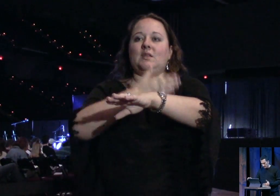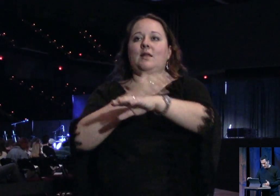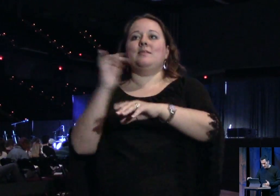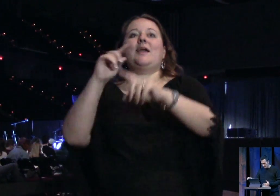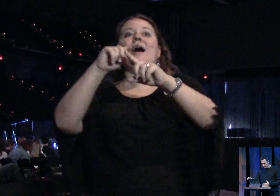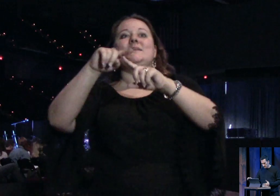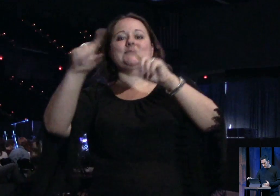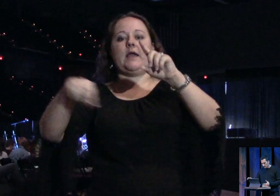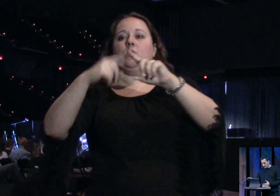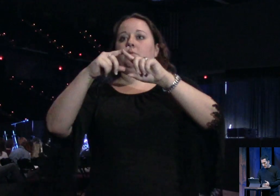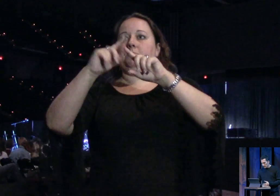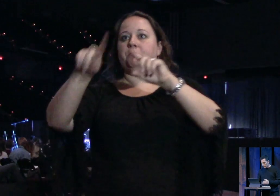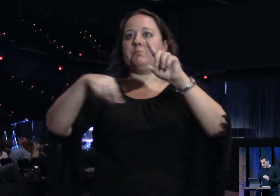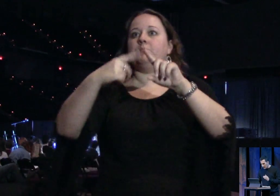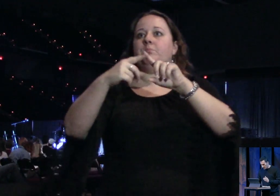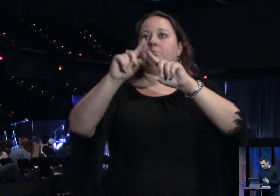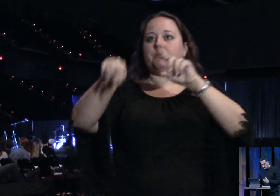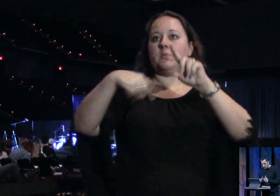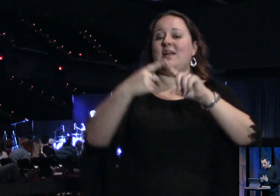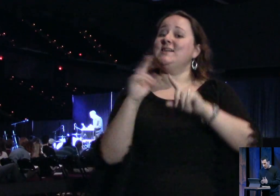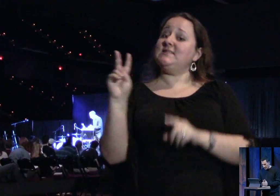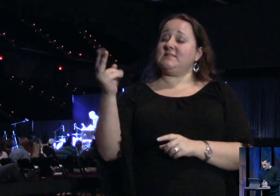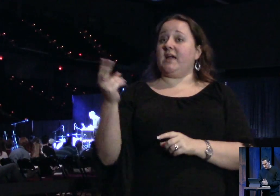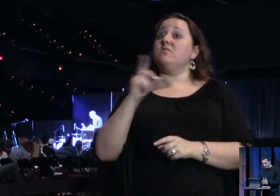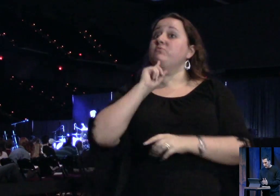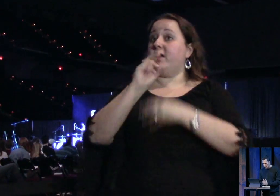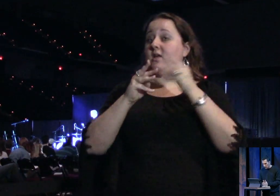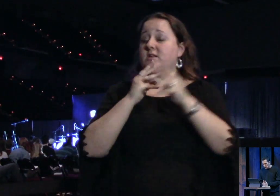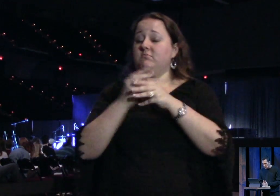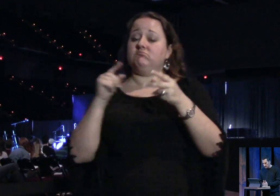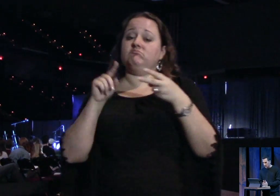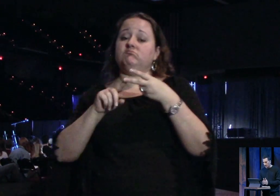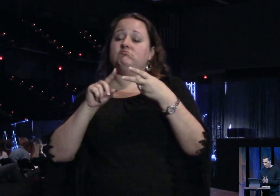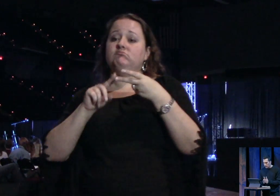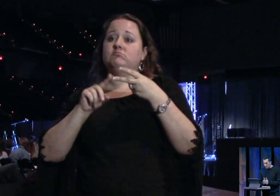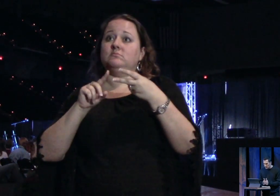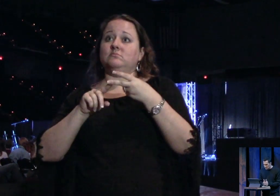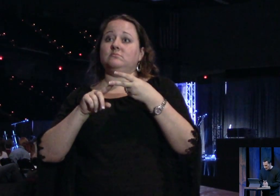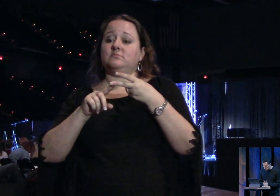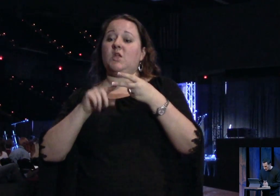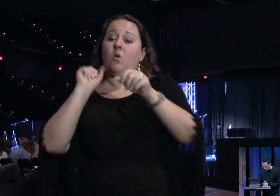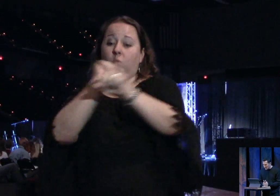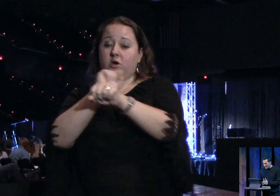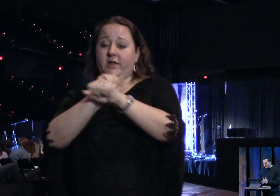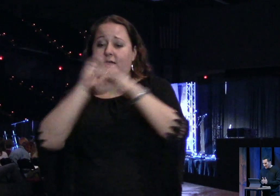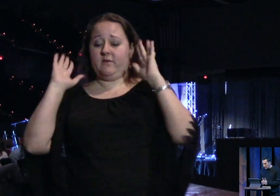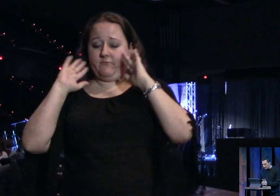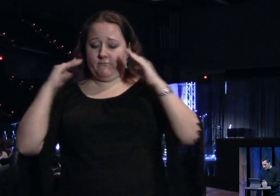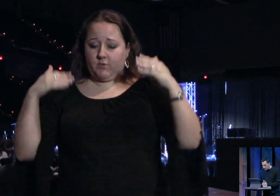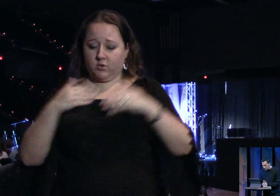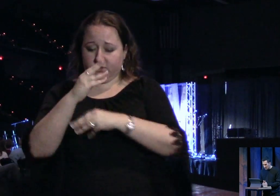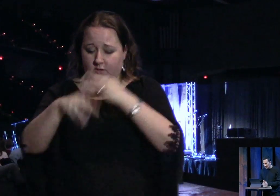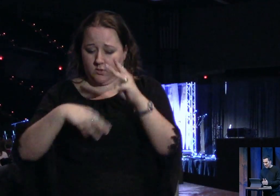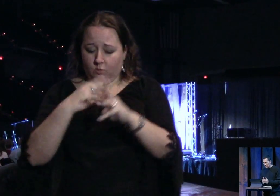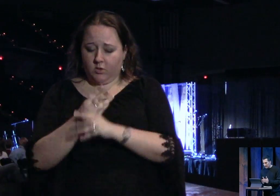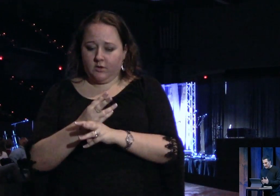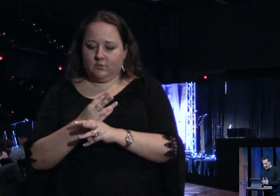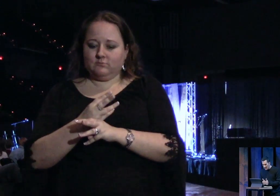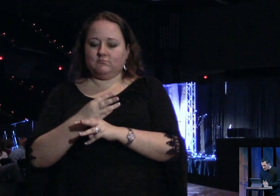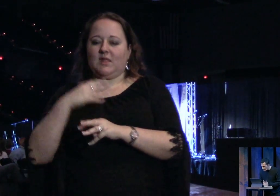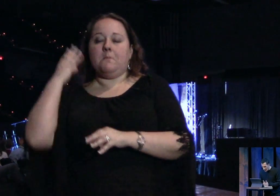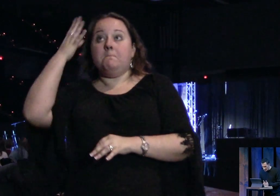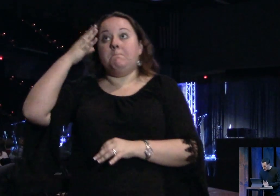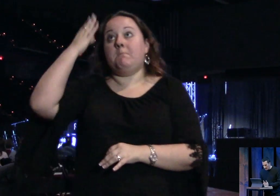cycling. The second reality he's going to show us is this. Under the sun, innovation